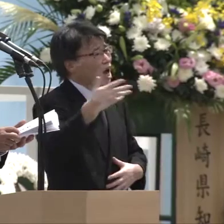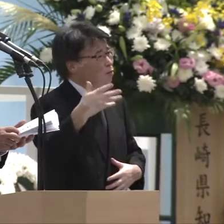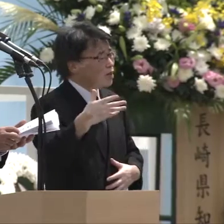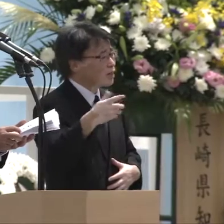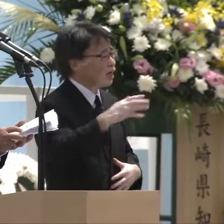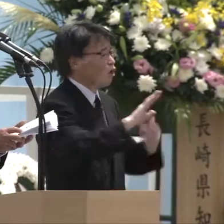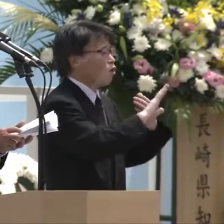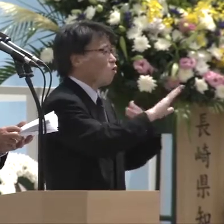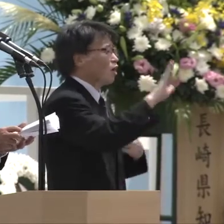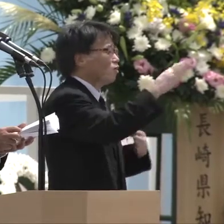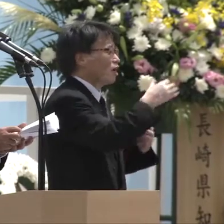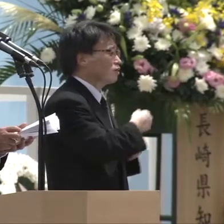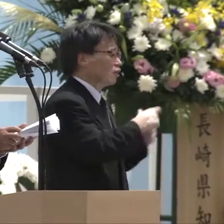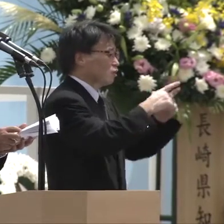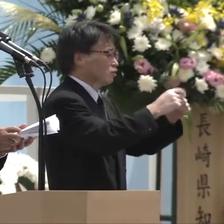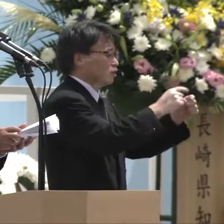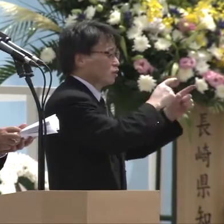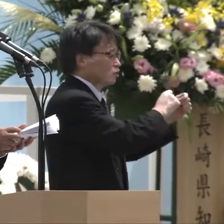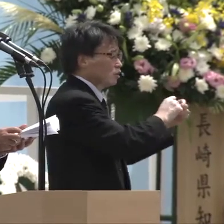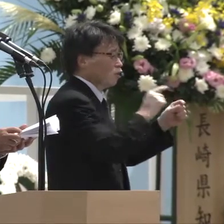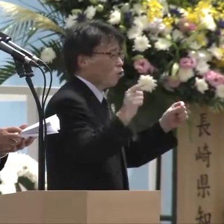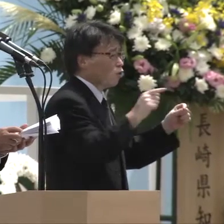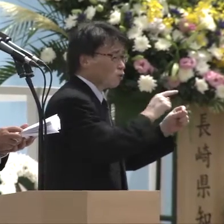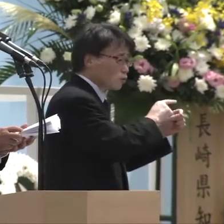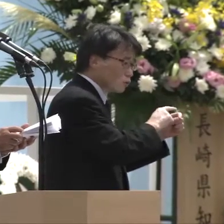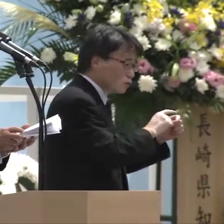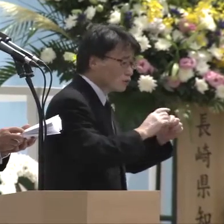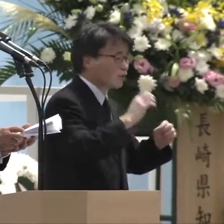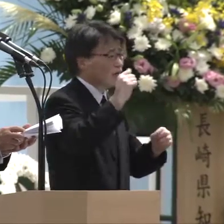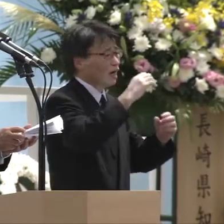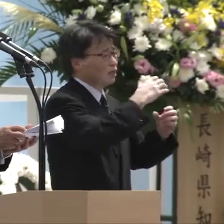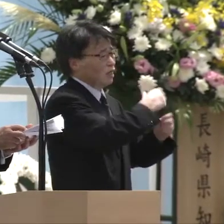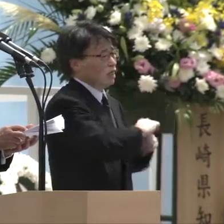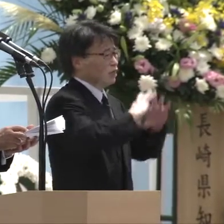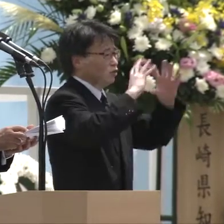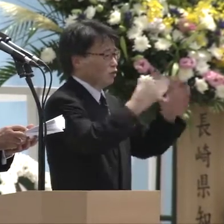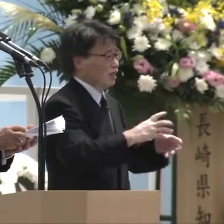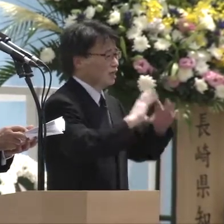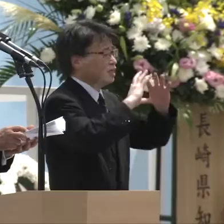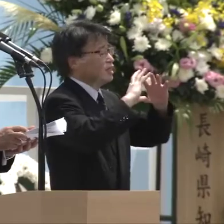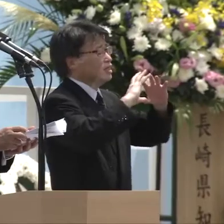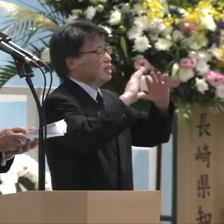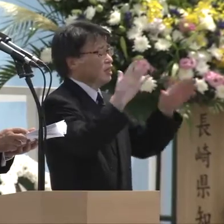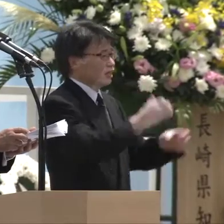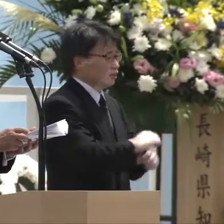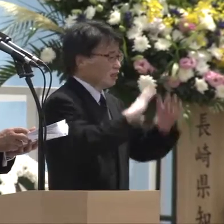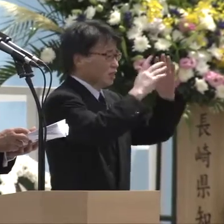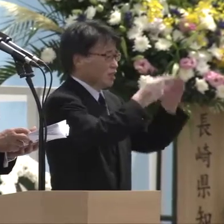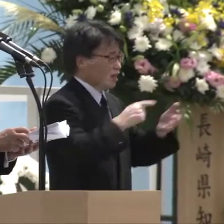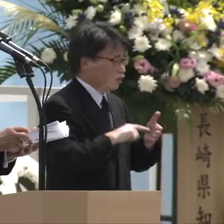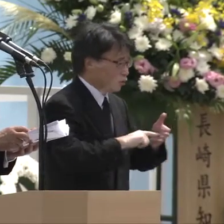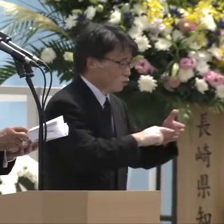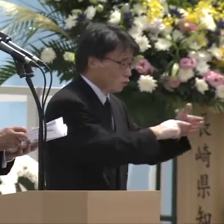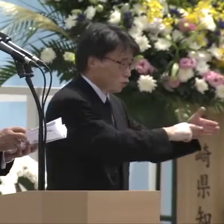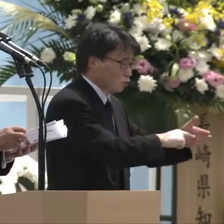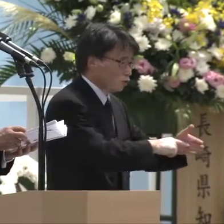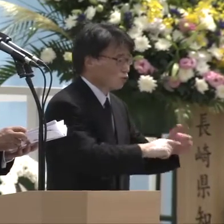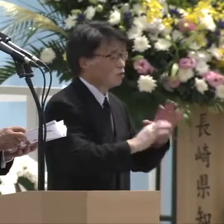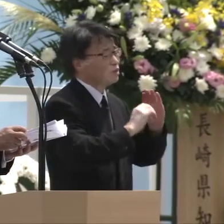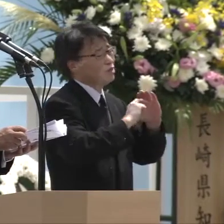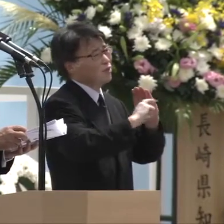states possessing nuclear stockpiles, including his own, to have the courage to pursue the world free of nuclear